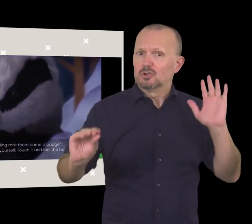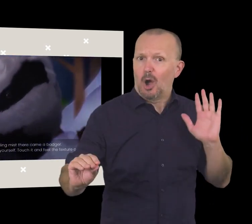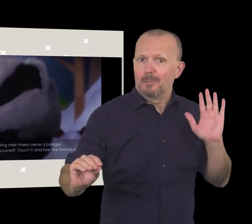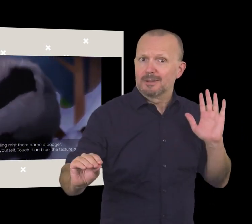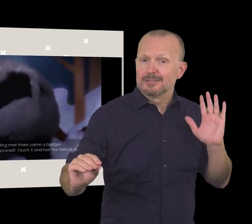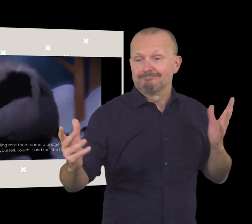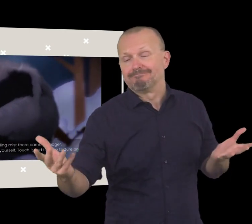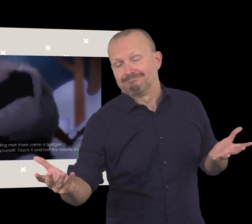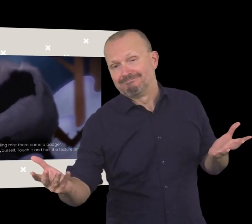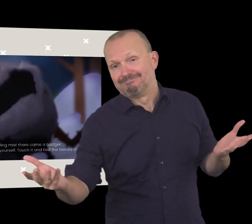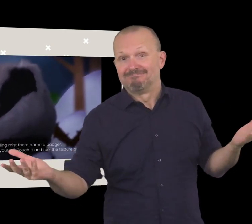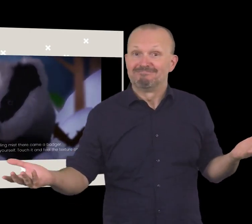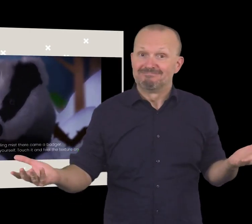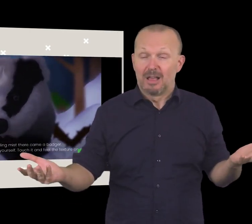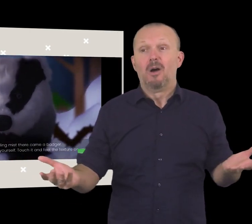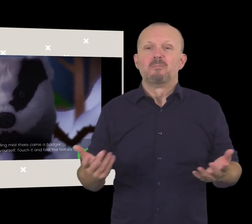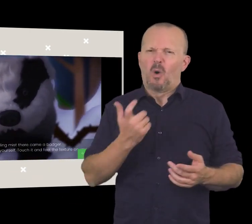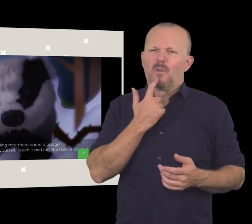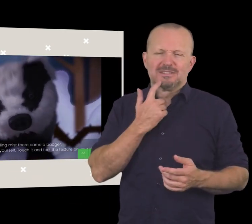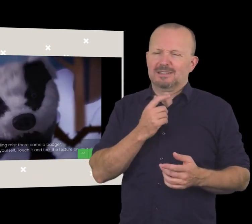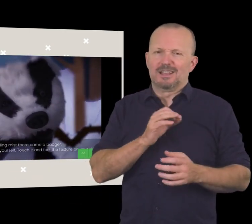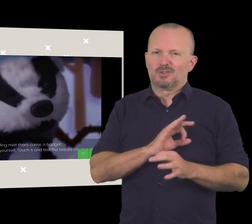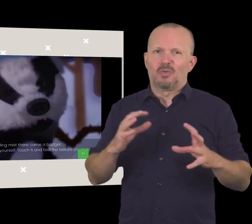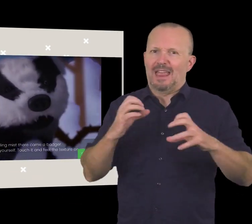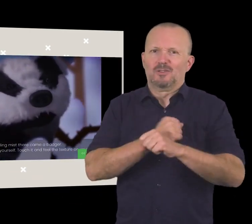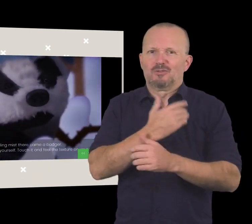And that is where we're going to finish.